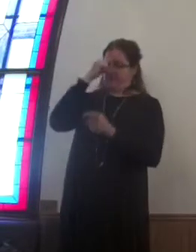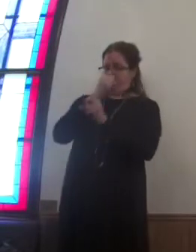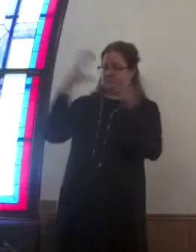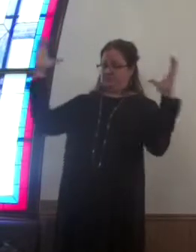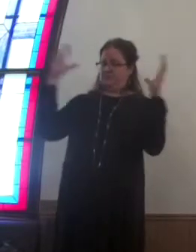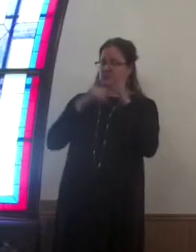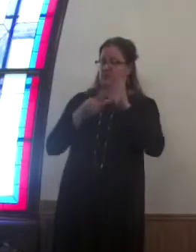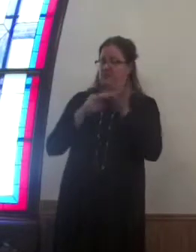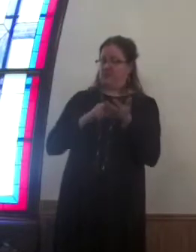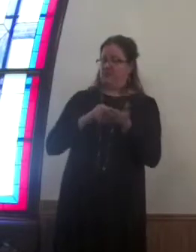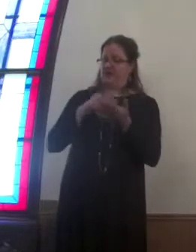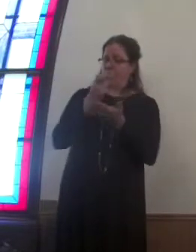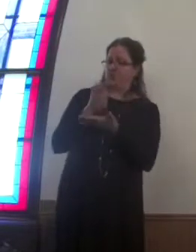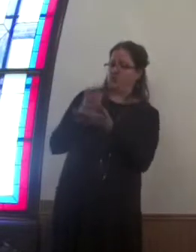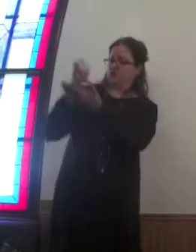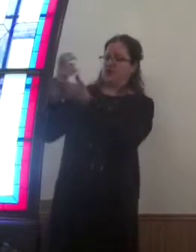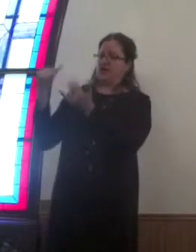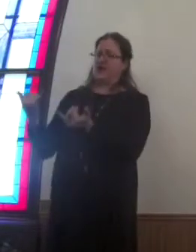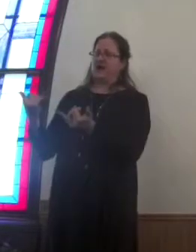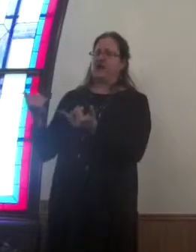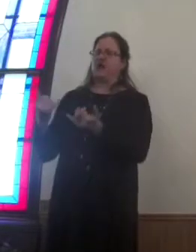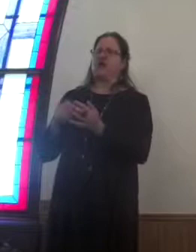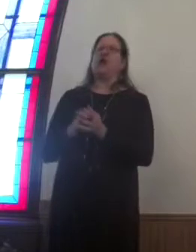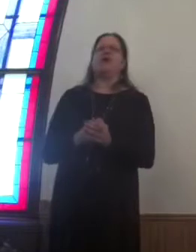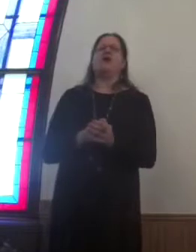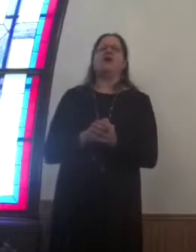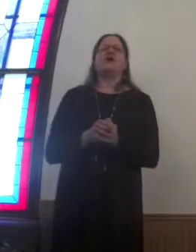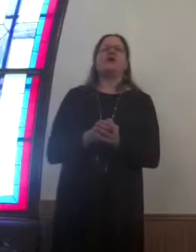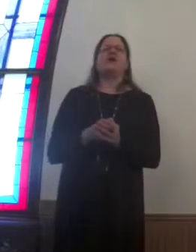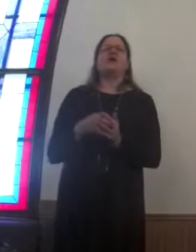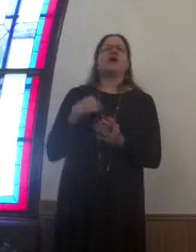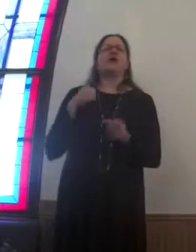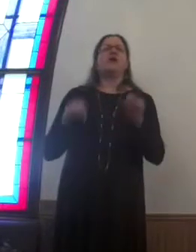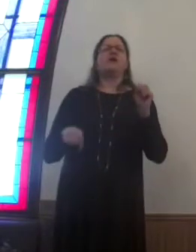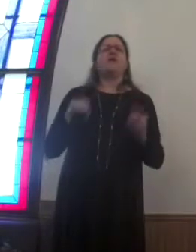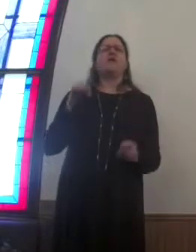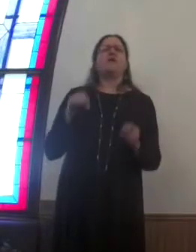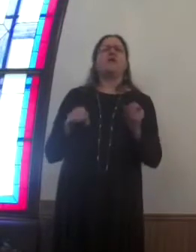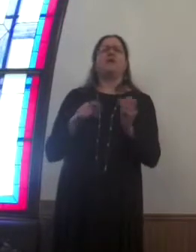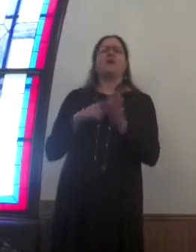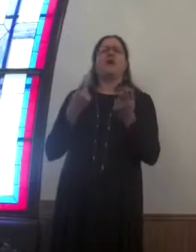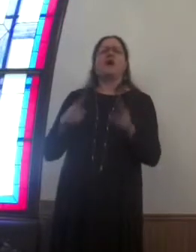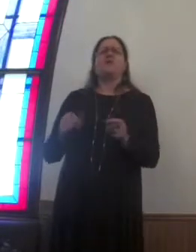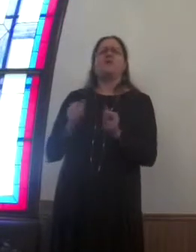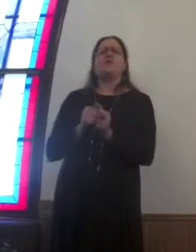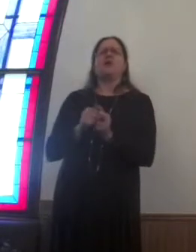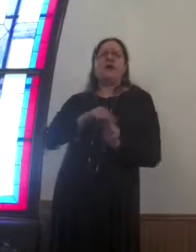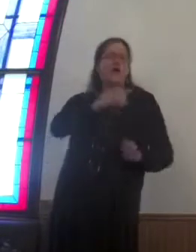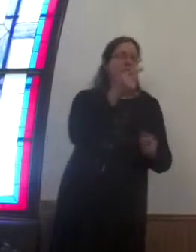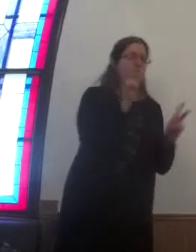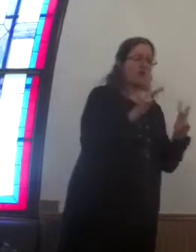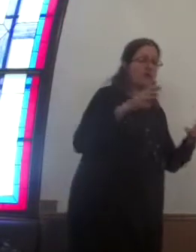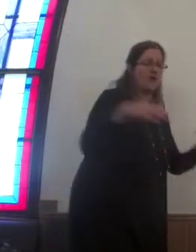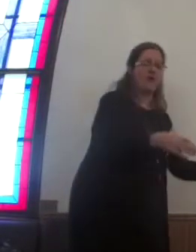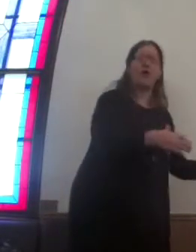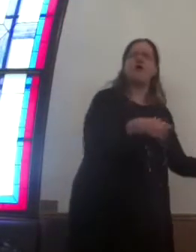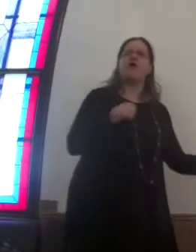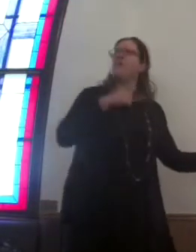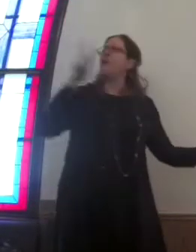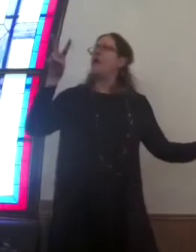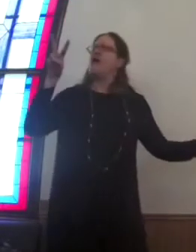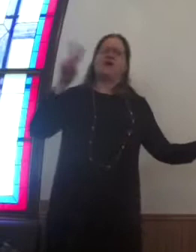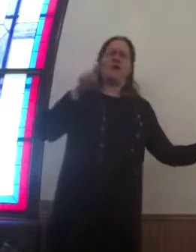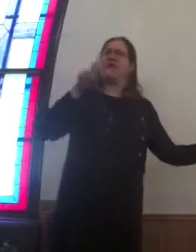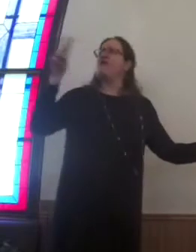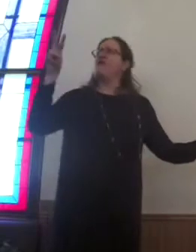only wonder what happened to Jesus, I ponder what happened to his disciples. Something happened to them too